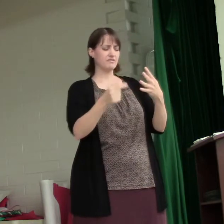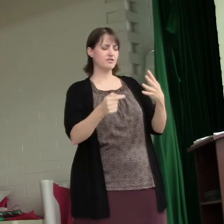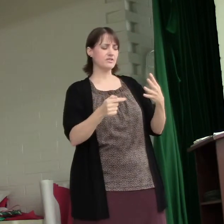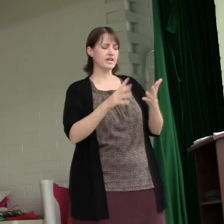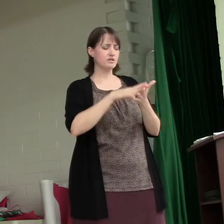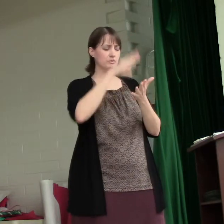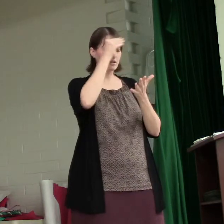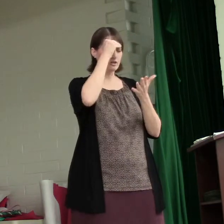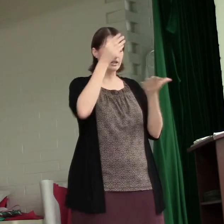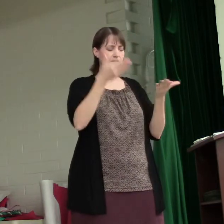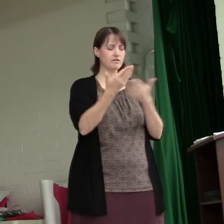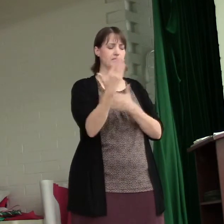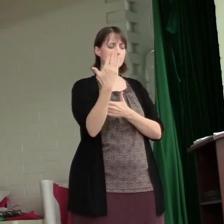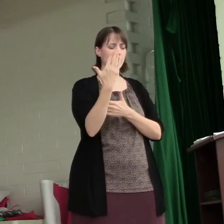different things we learn here this morning.